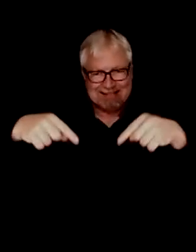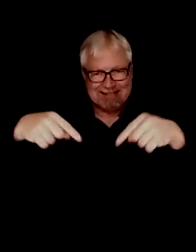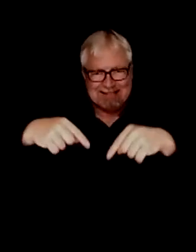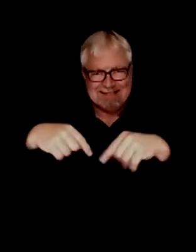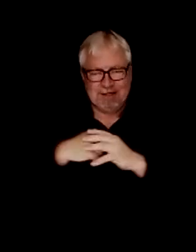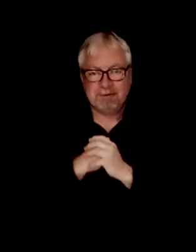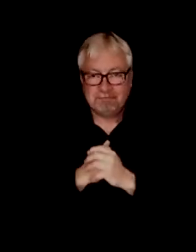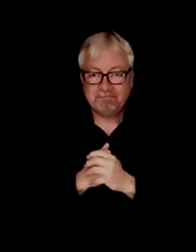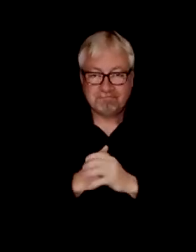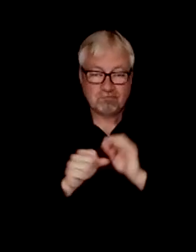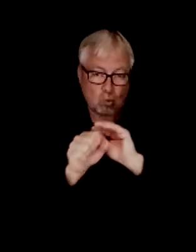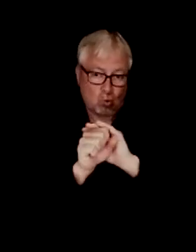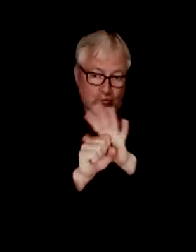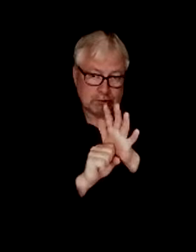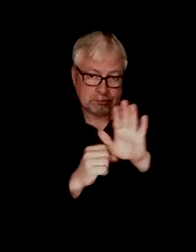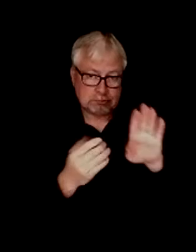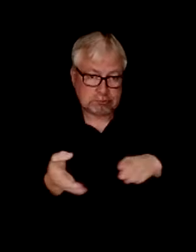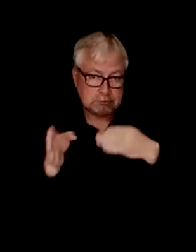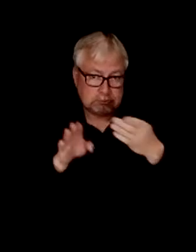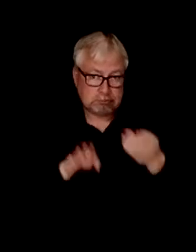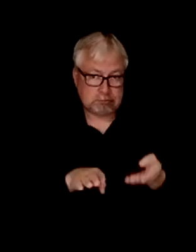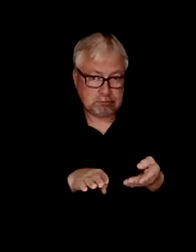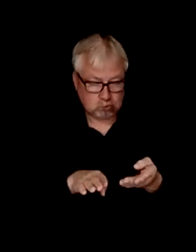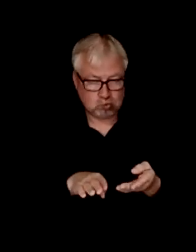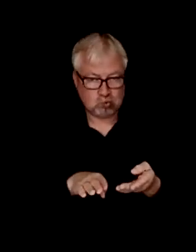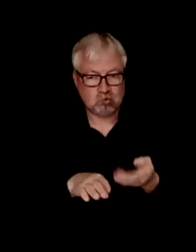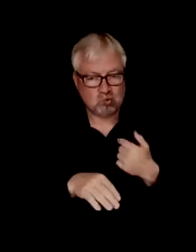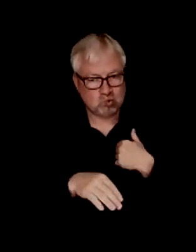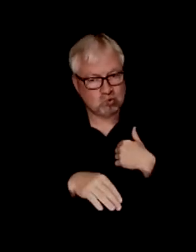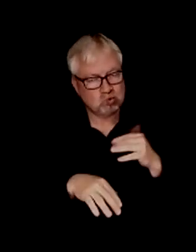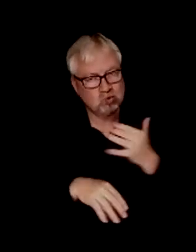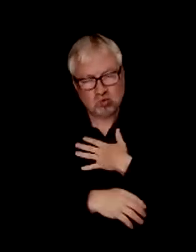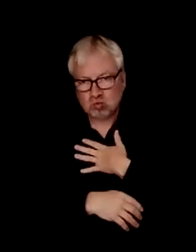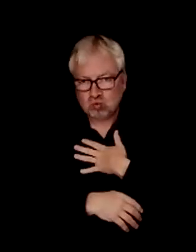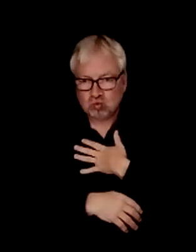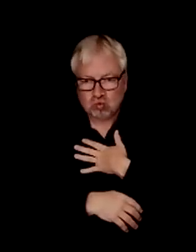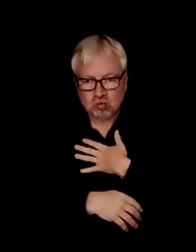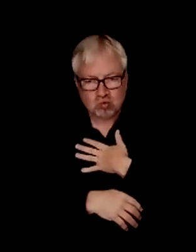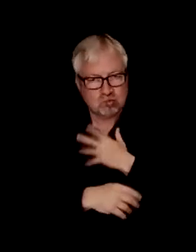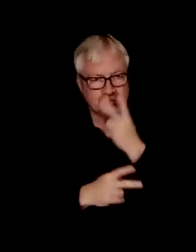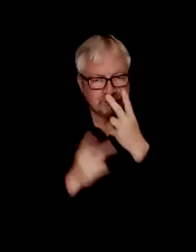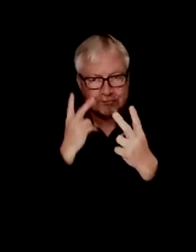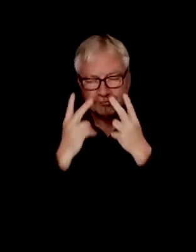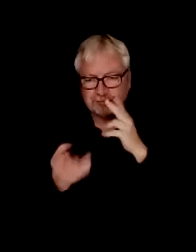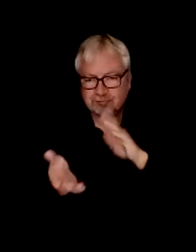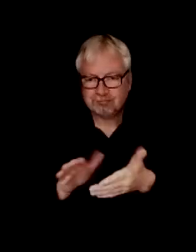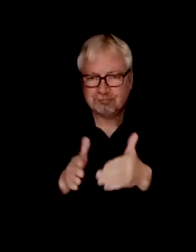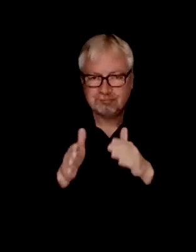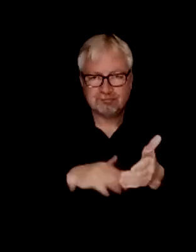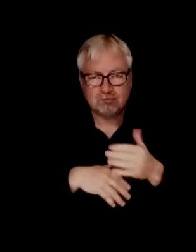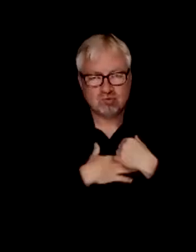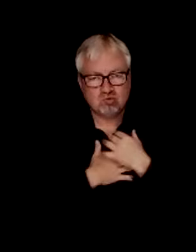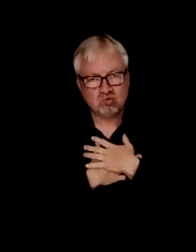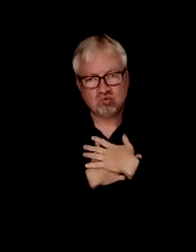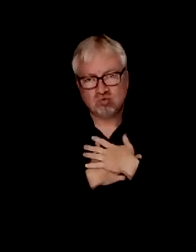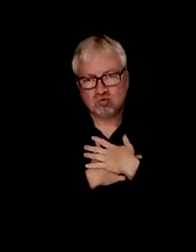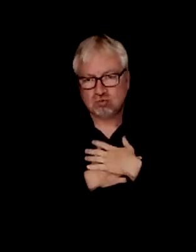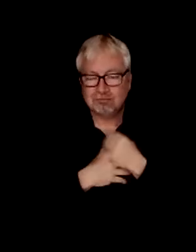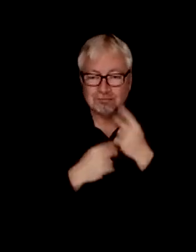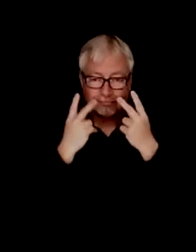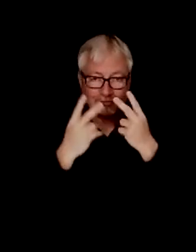loss. And each death and each severe illness that we see right now, these days, when we're potentially so close to the